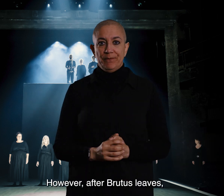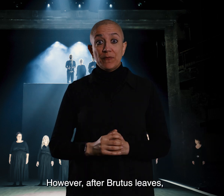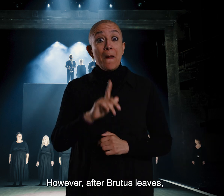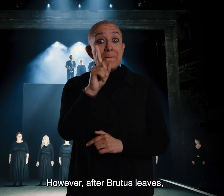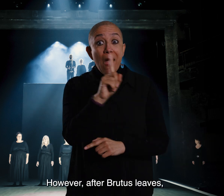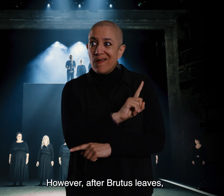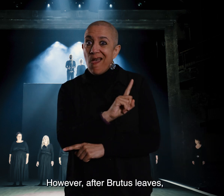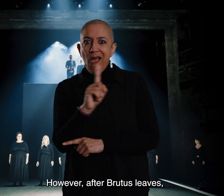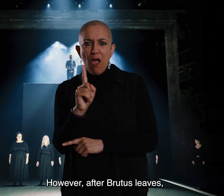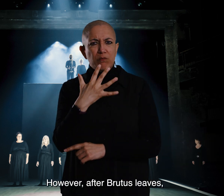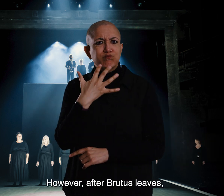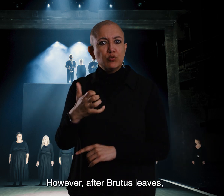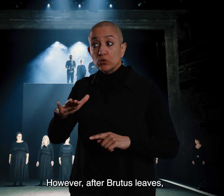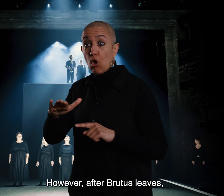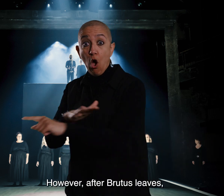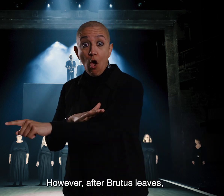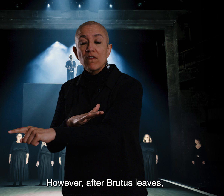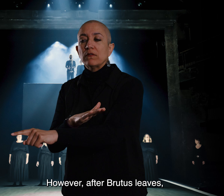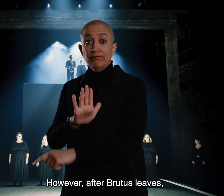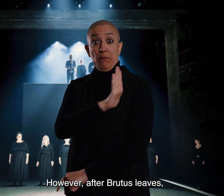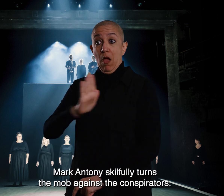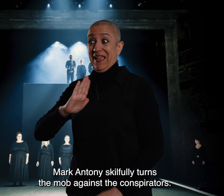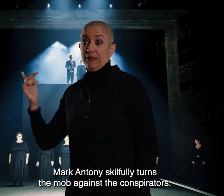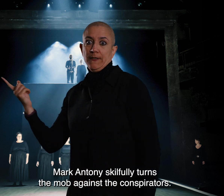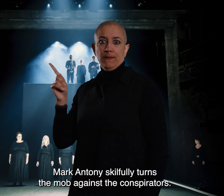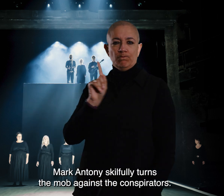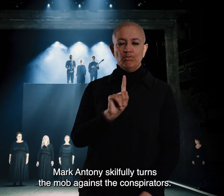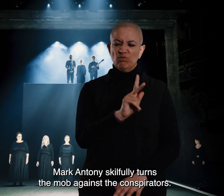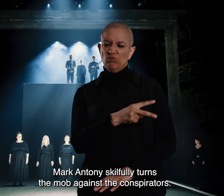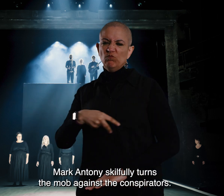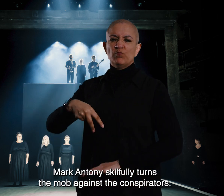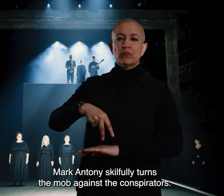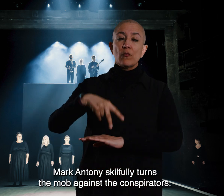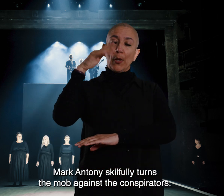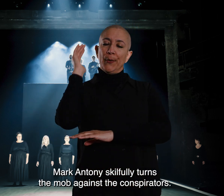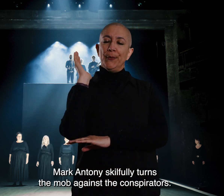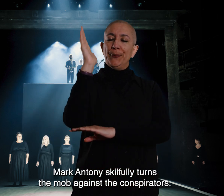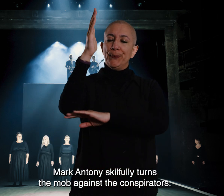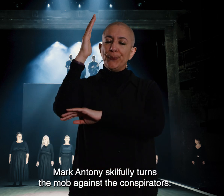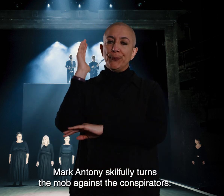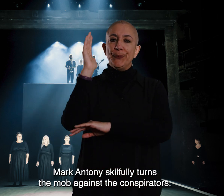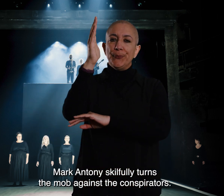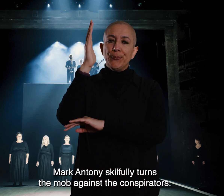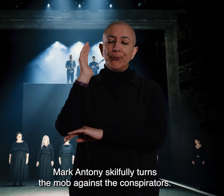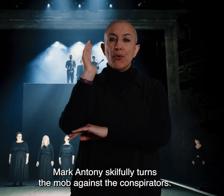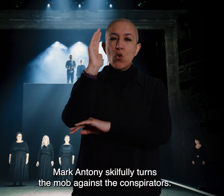However, after Brutus leaves, Mark Antony skillfully turns the mob against the